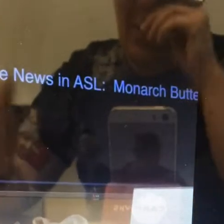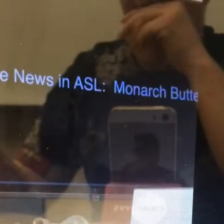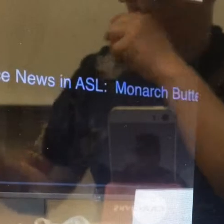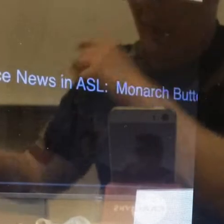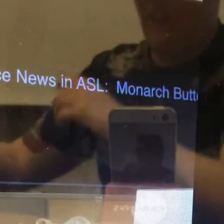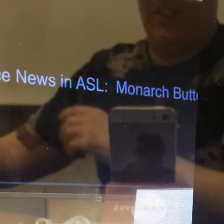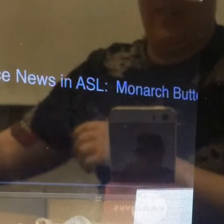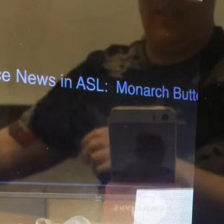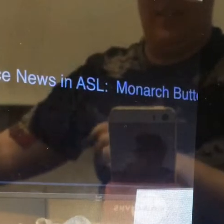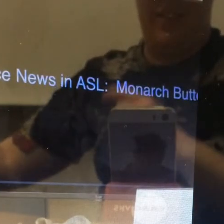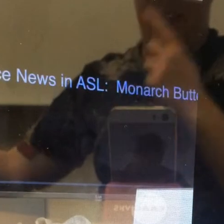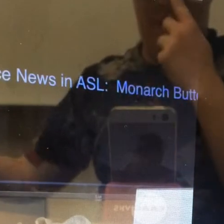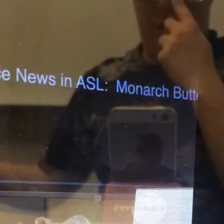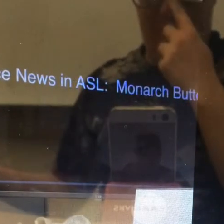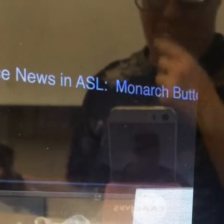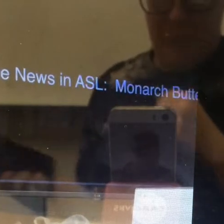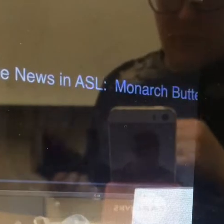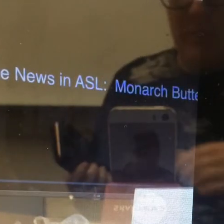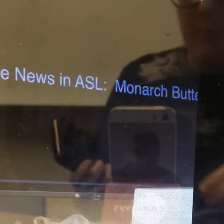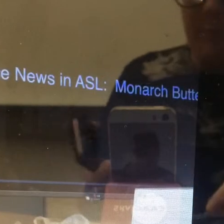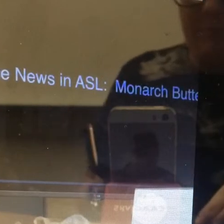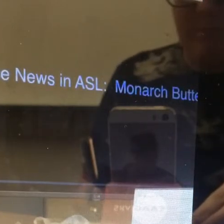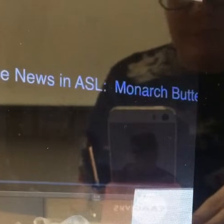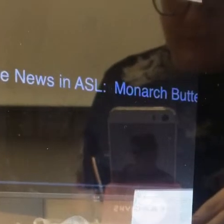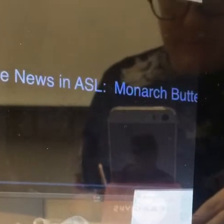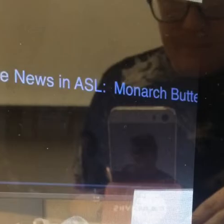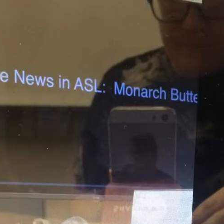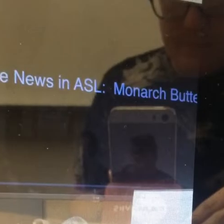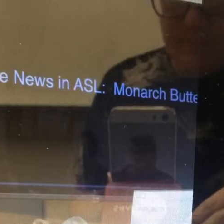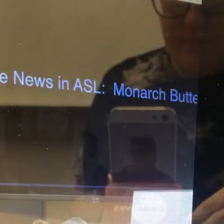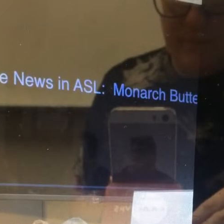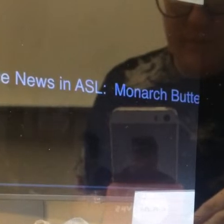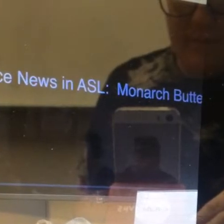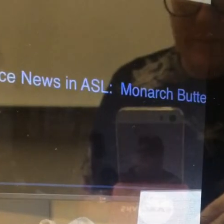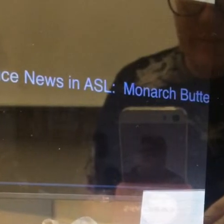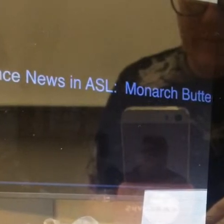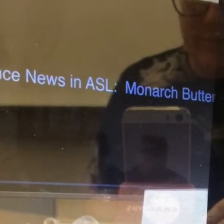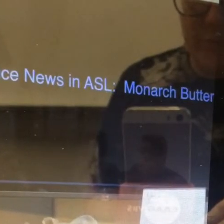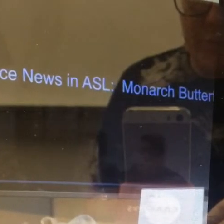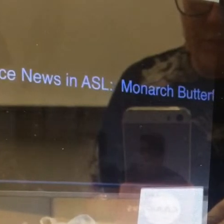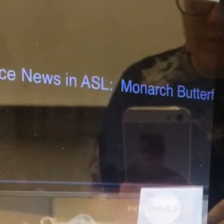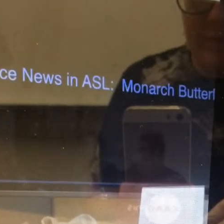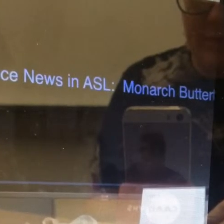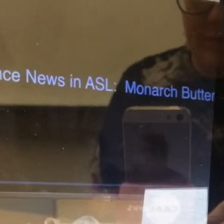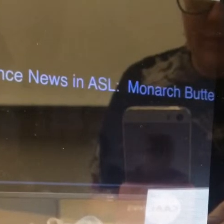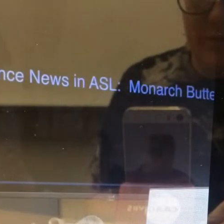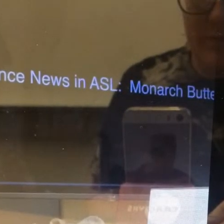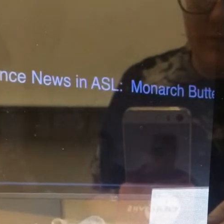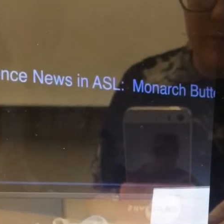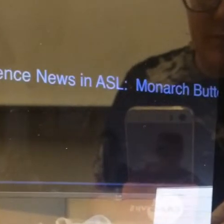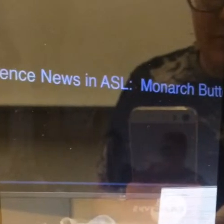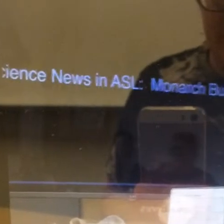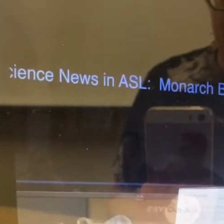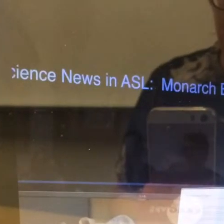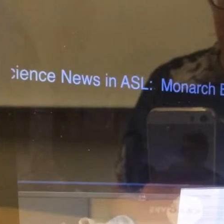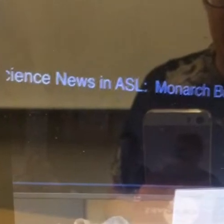Oh, somebody has to start. I think Oh, everybody yeah, has you a have to click the button, right? There we go. Science news and ASL, monarch